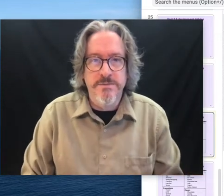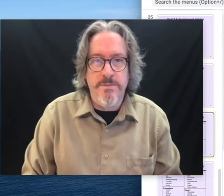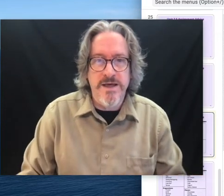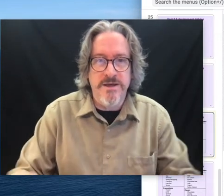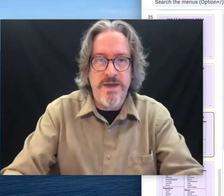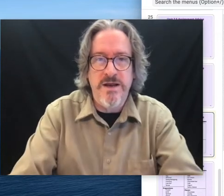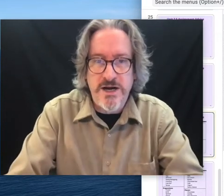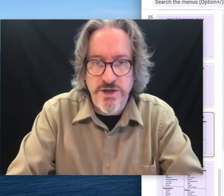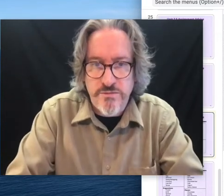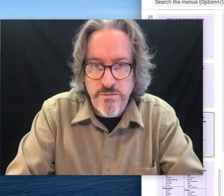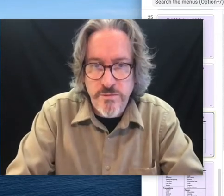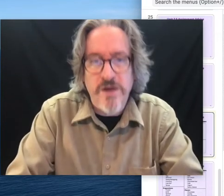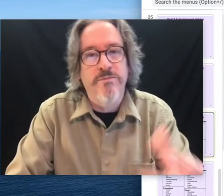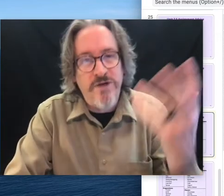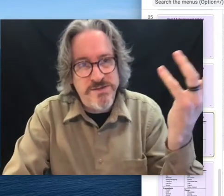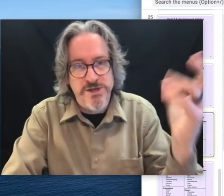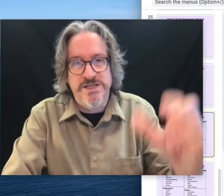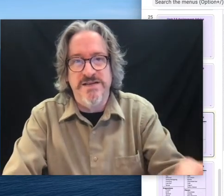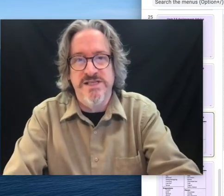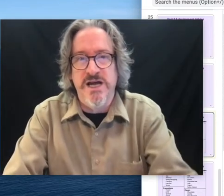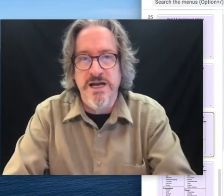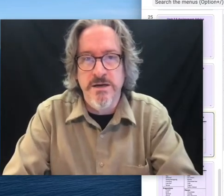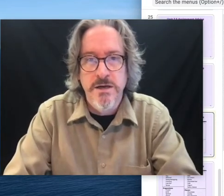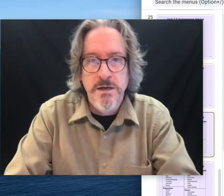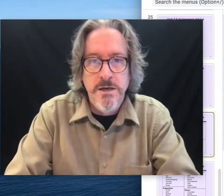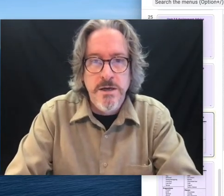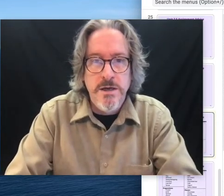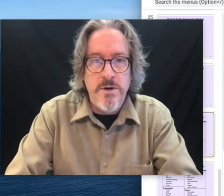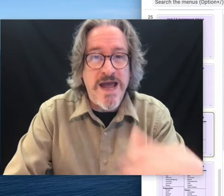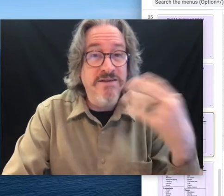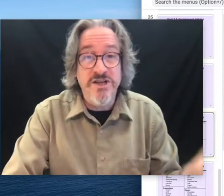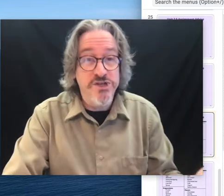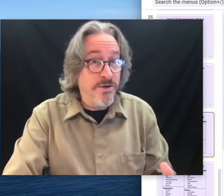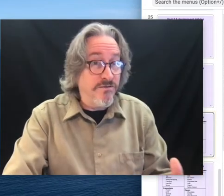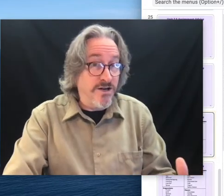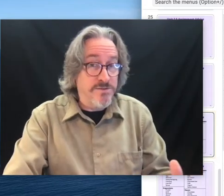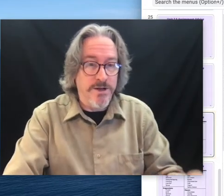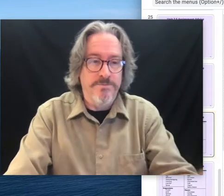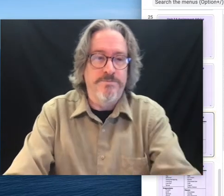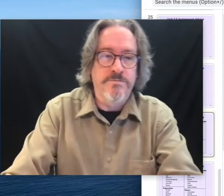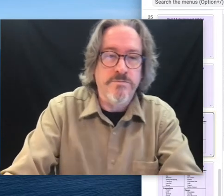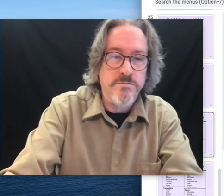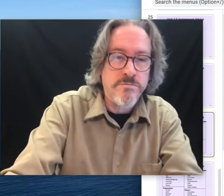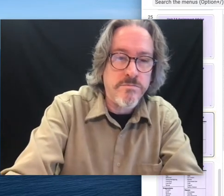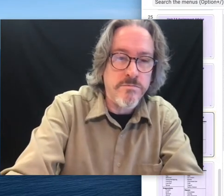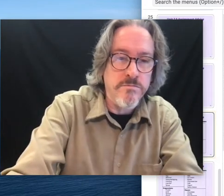asterisks by them. And actually, well, raspberries does have a sign. Any of these you can fingerspell,